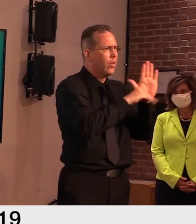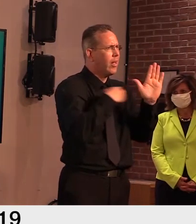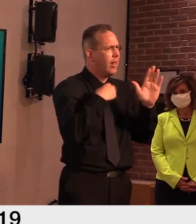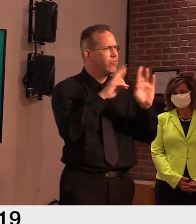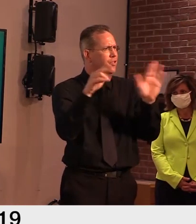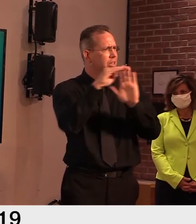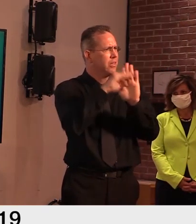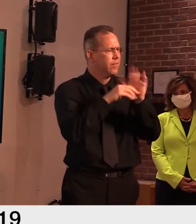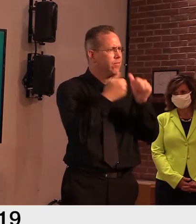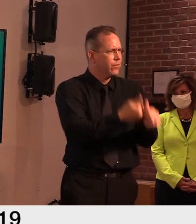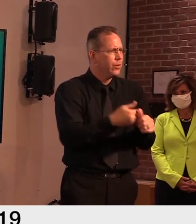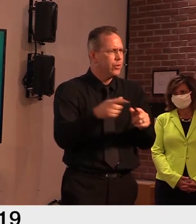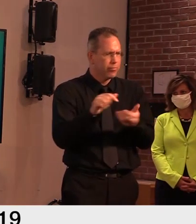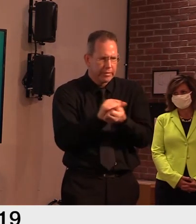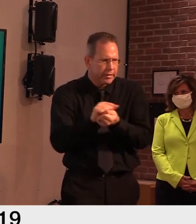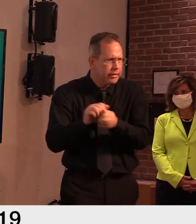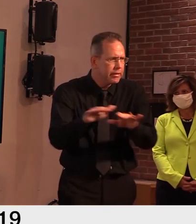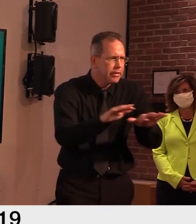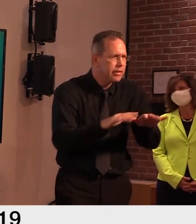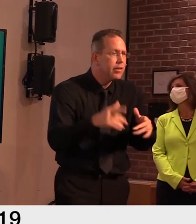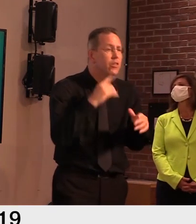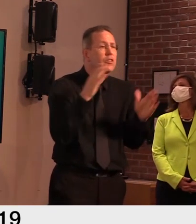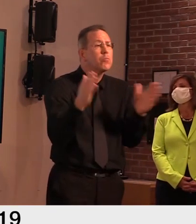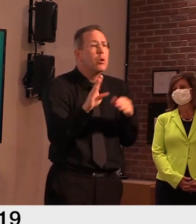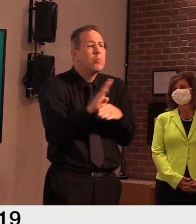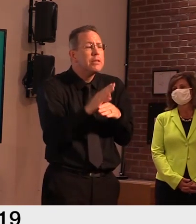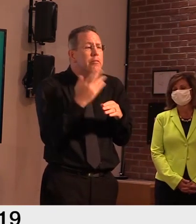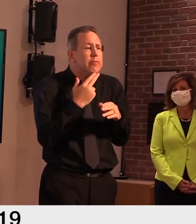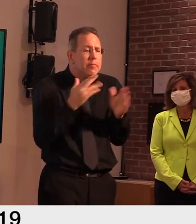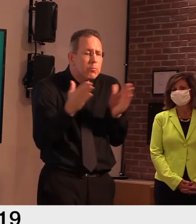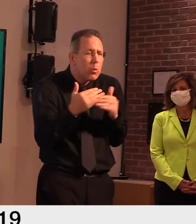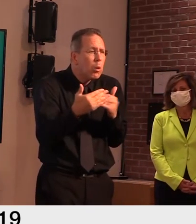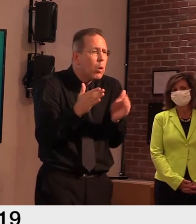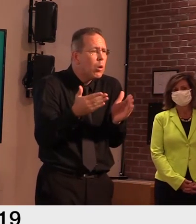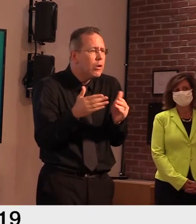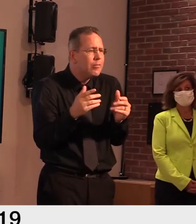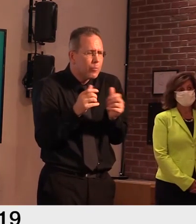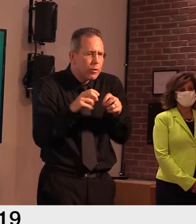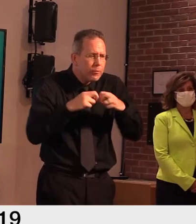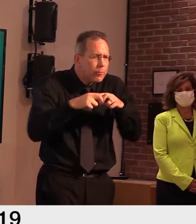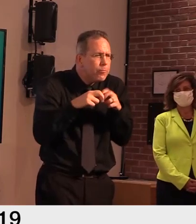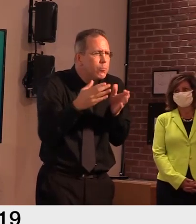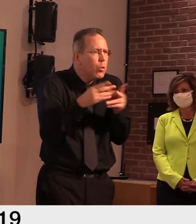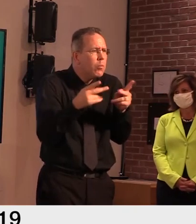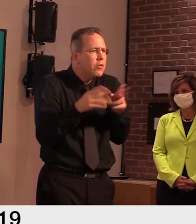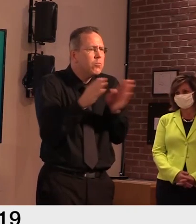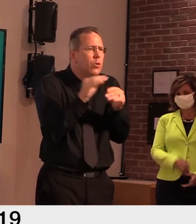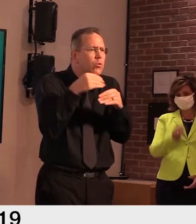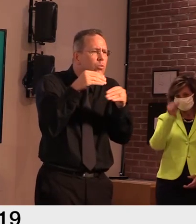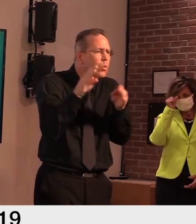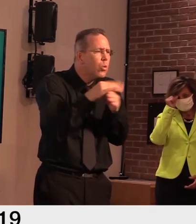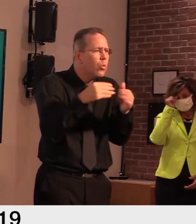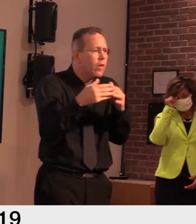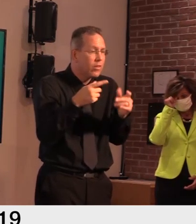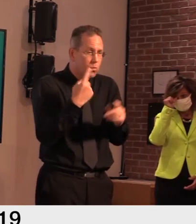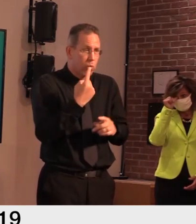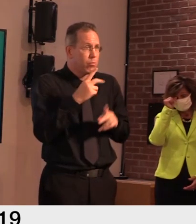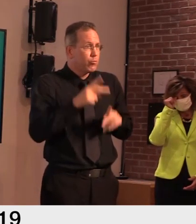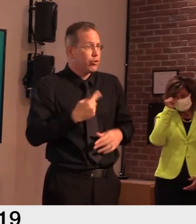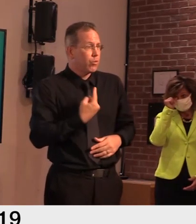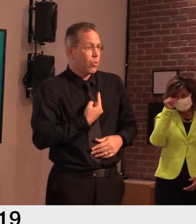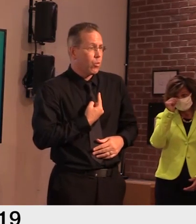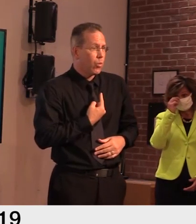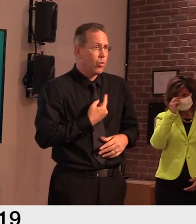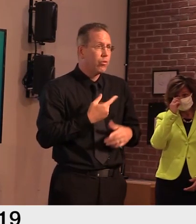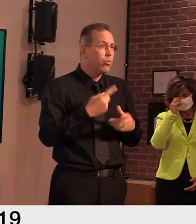hygiene disinfection issues, which are easy to convey, and I think most of the business community is aware of at this